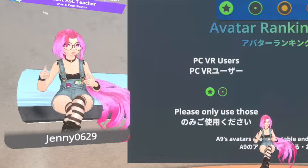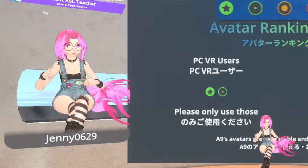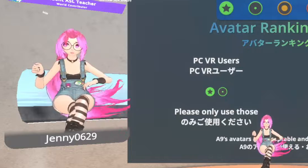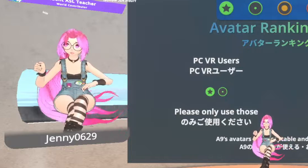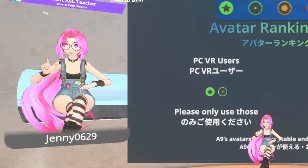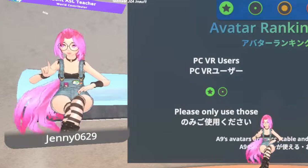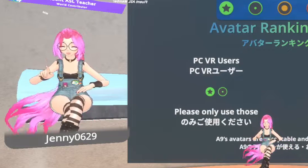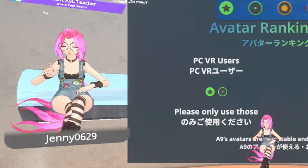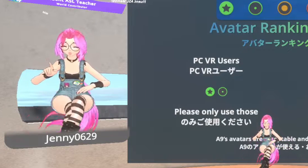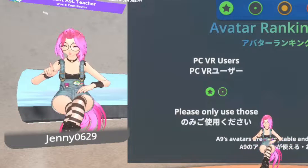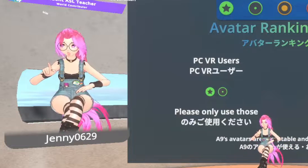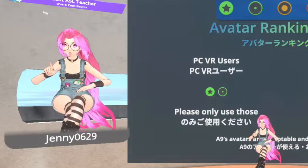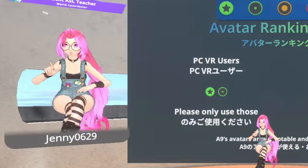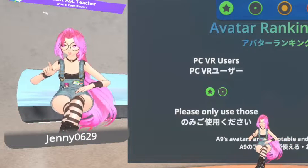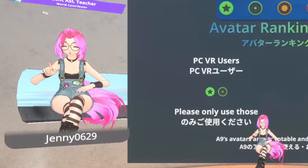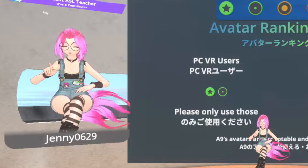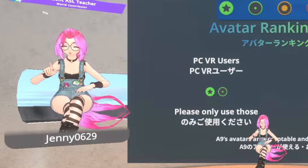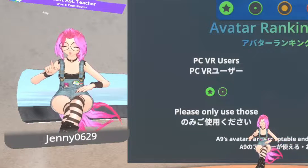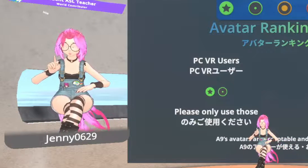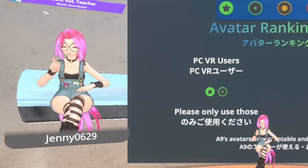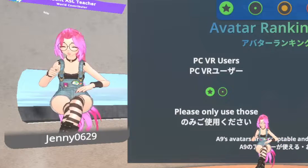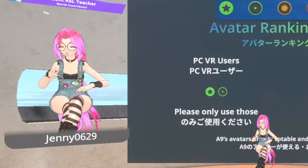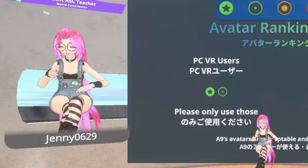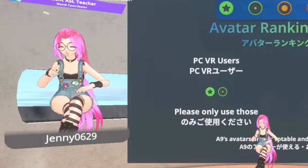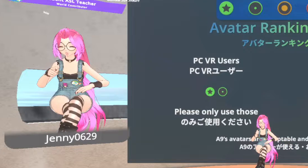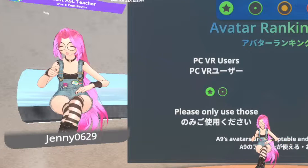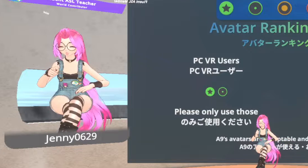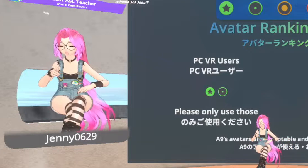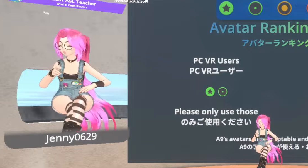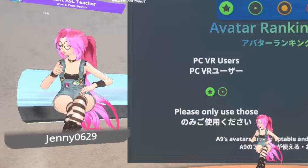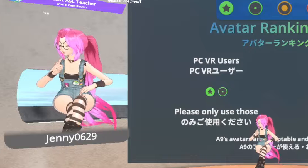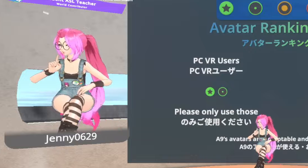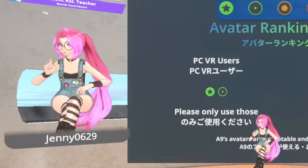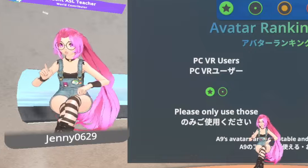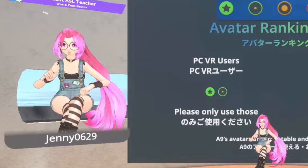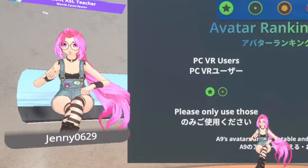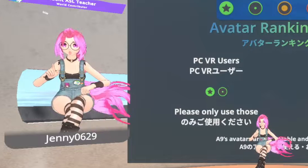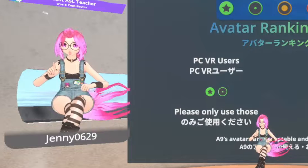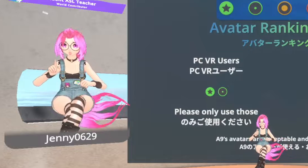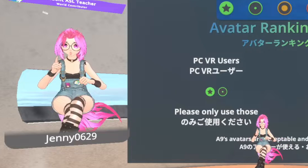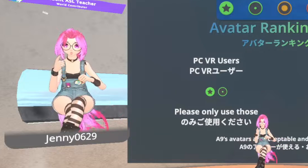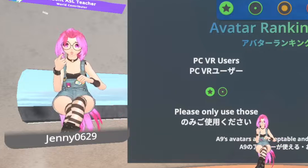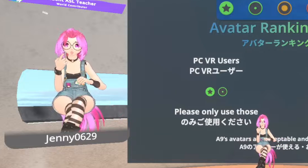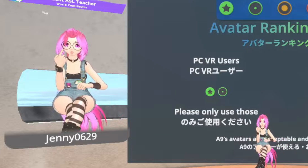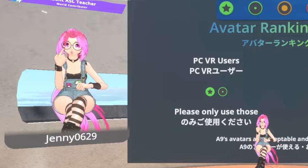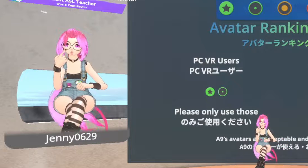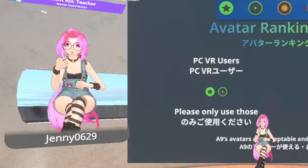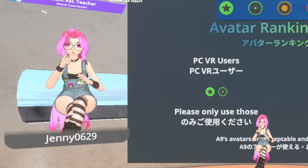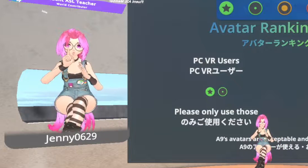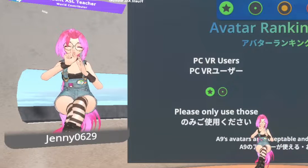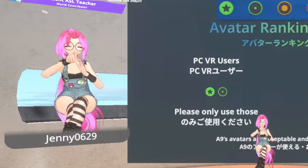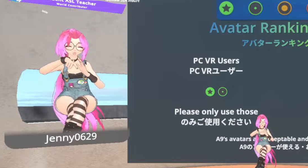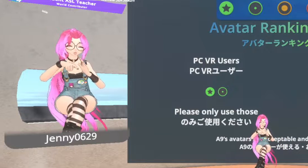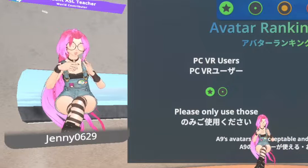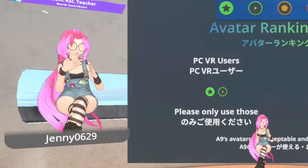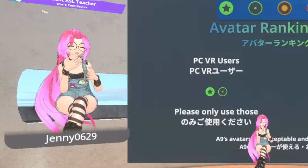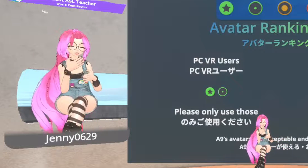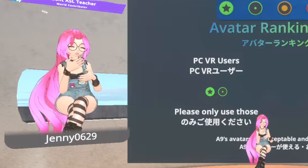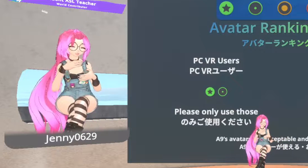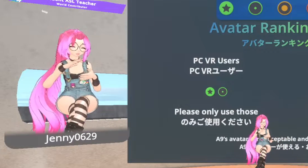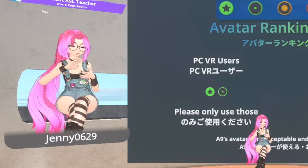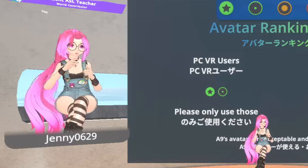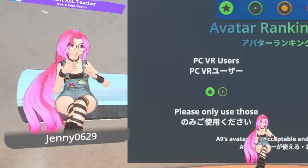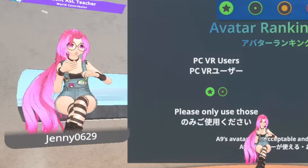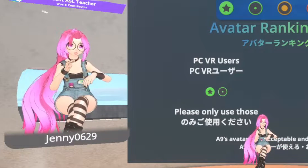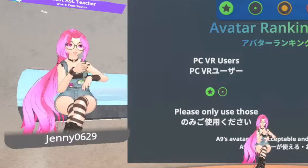as well. If you don't mind, okay, Coda is a demon. If you don't mind, just give me like 1 minute. I